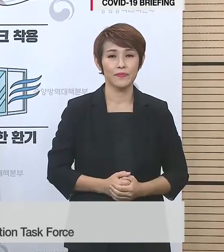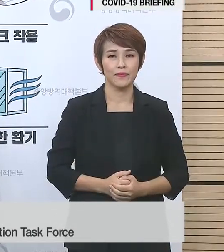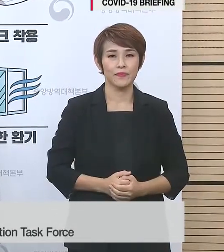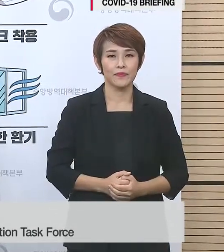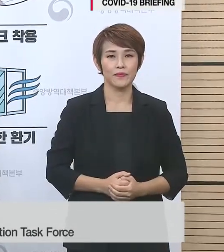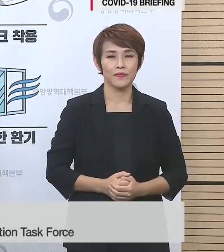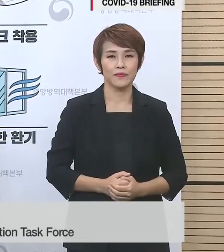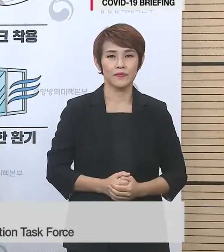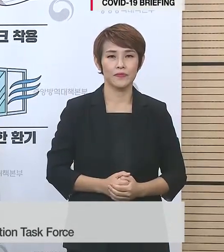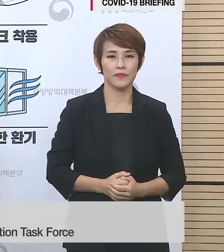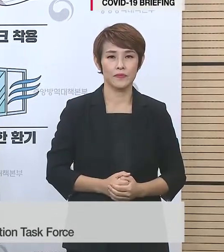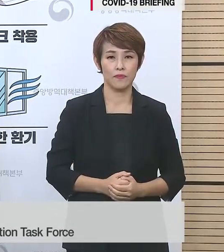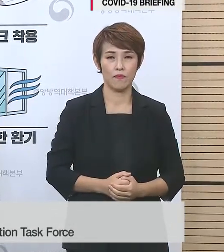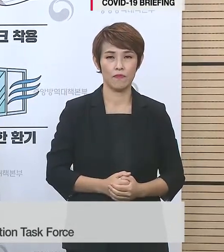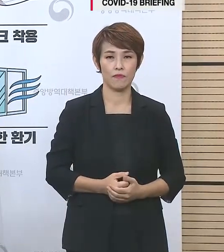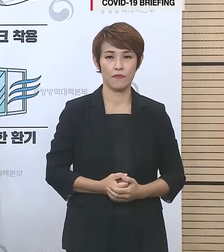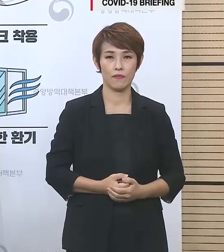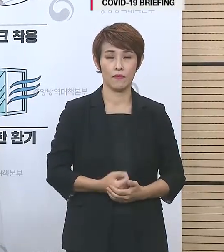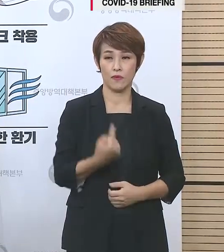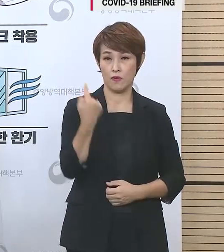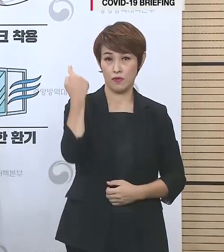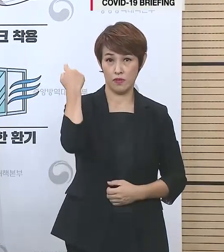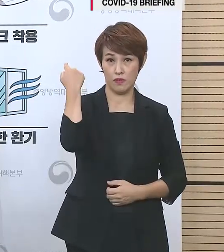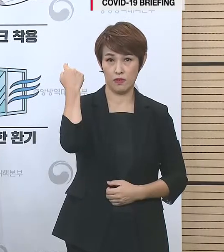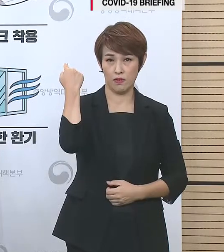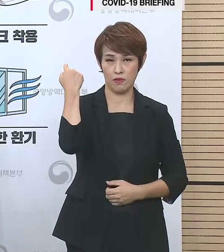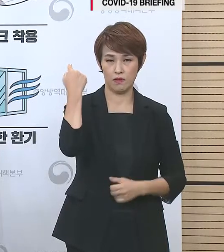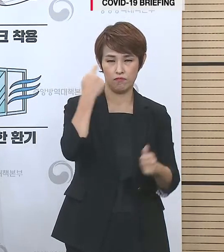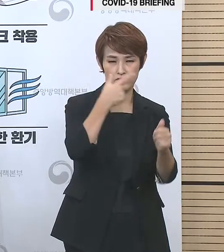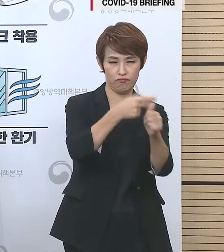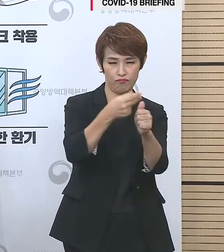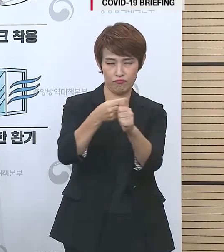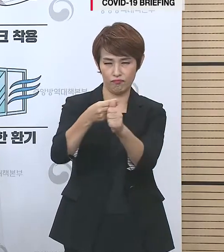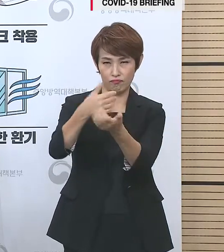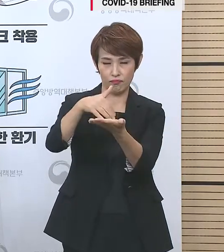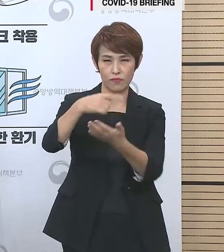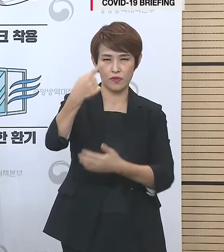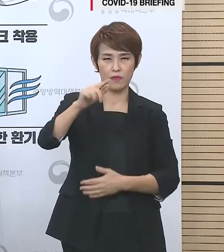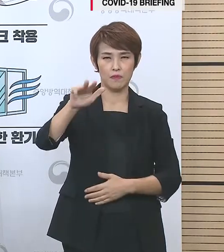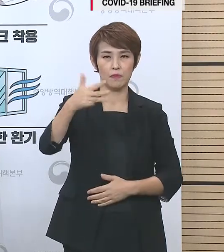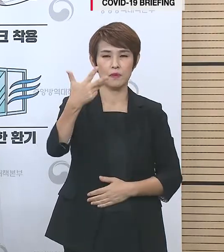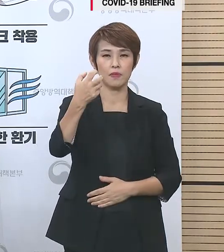outbreak. And as of today midnight, a total of